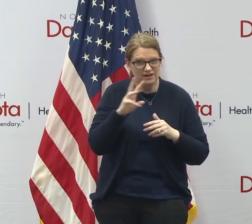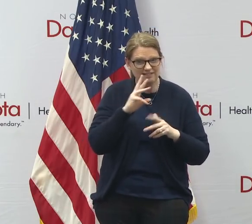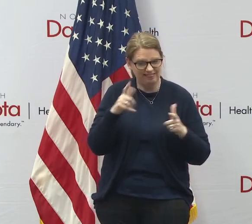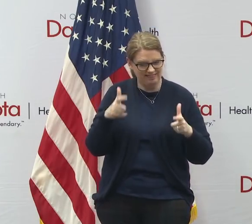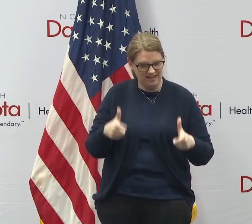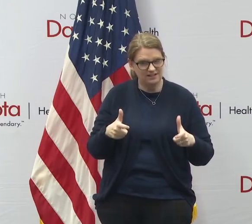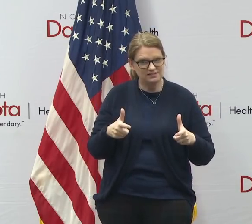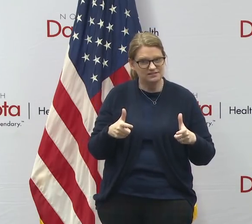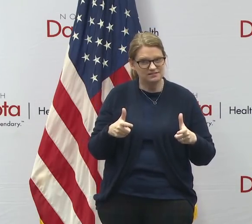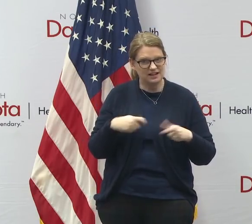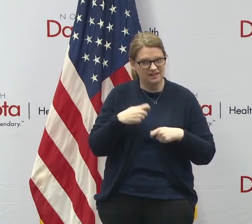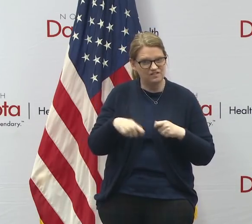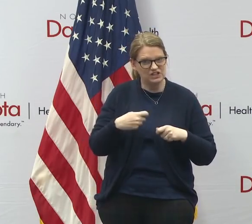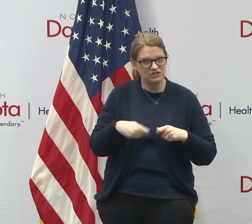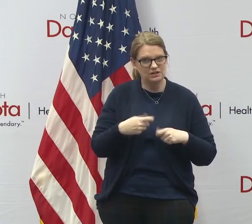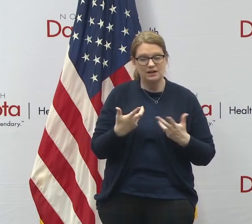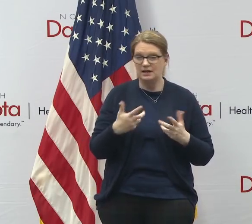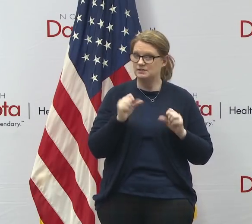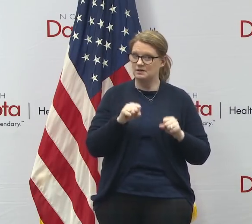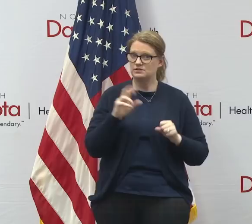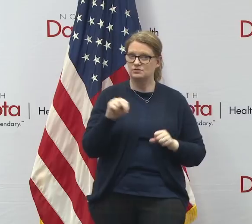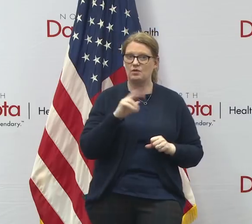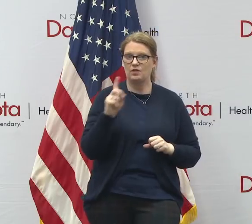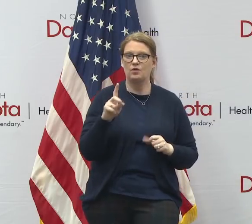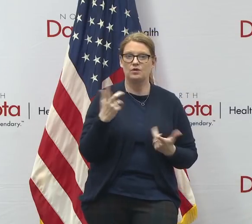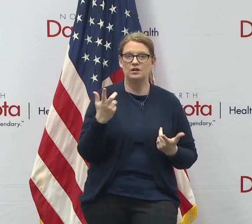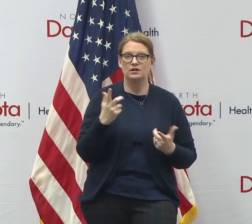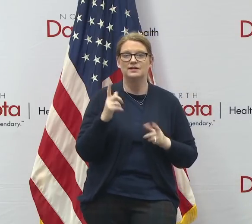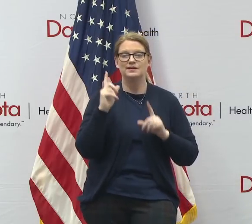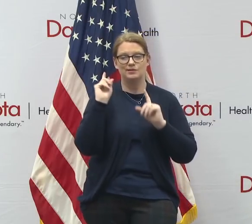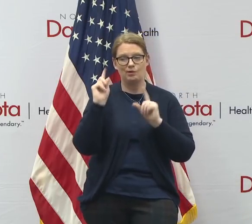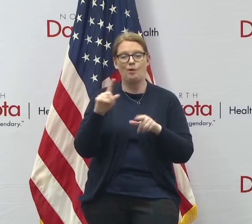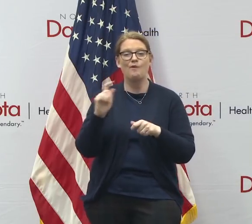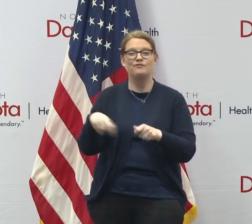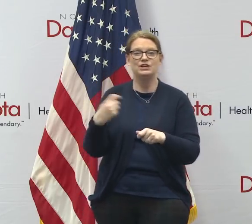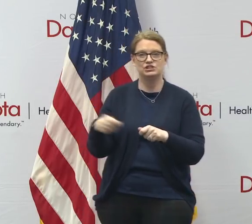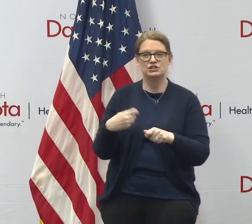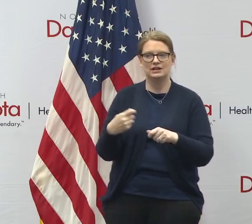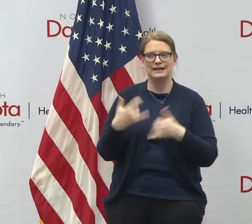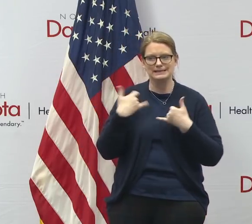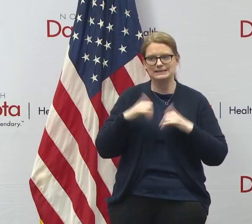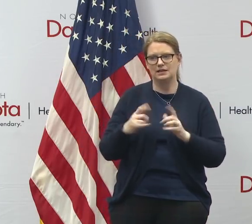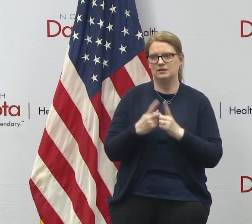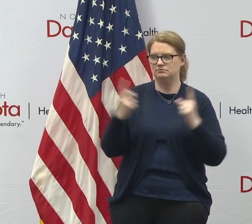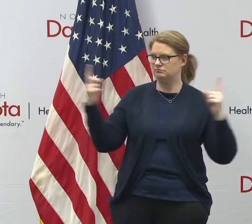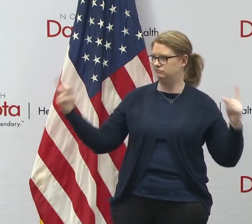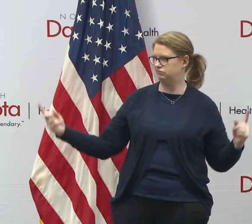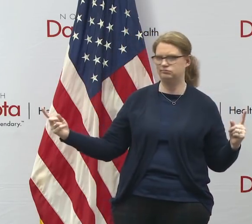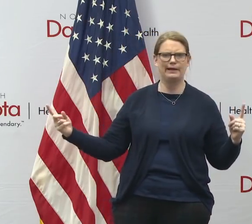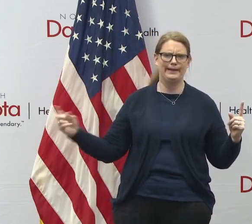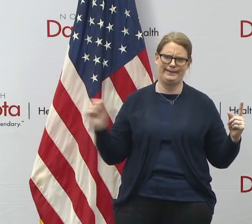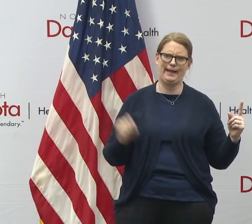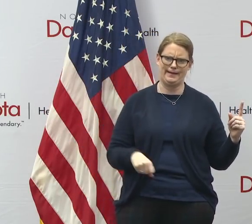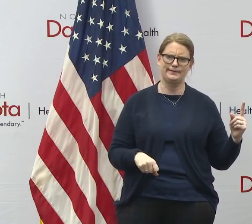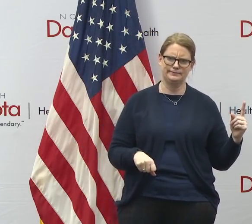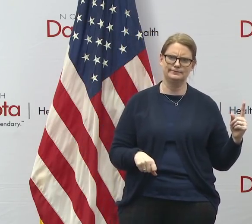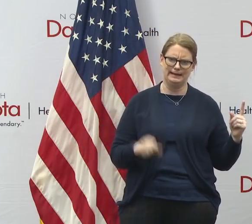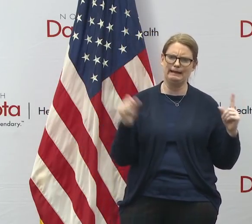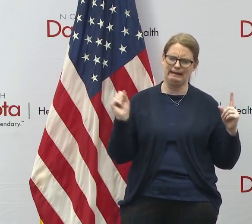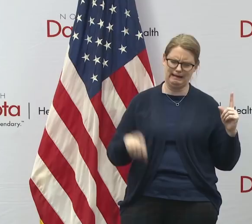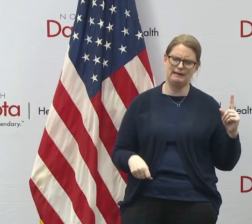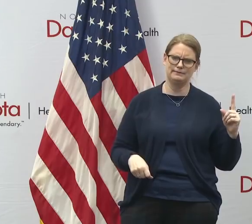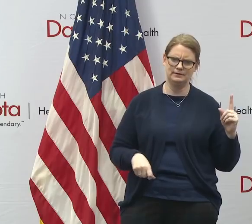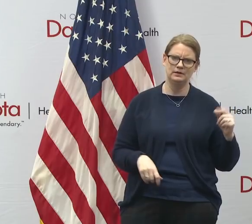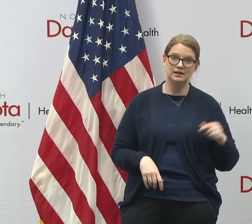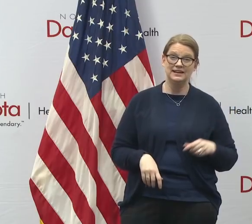It is certainly possible in the state of North Dakota to go fishing and stay more than 6 feet away from somebody else. But if we've got